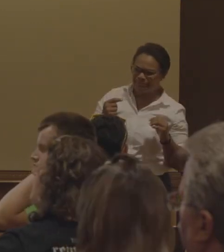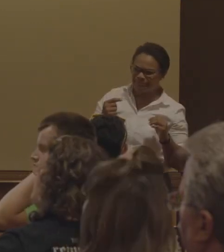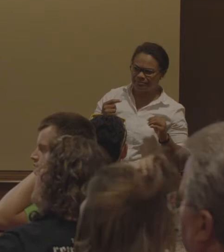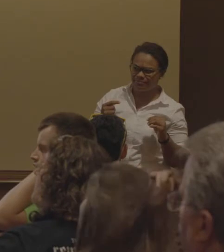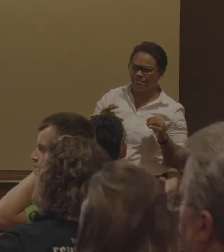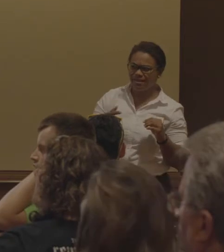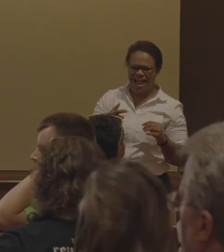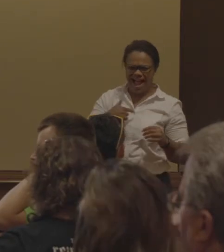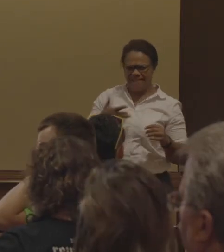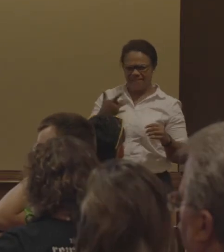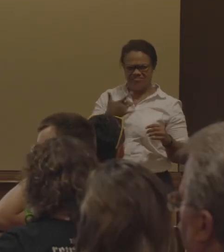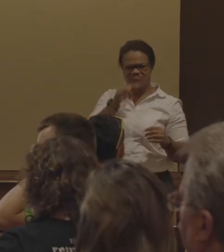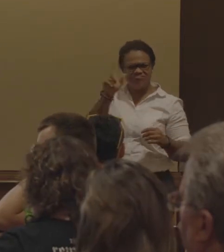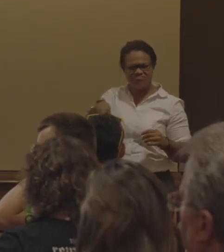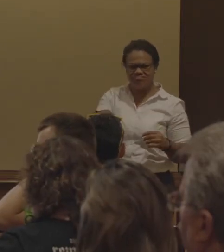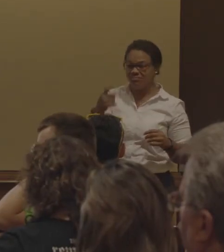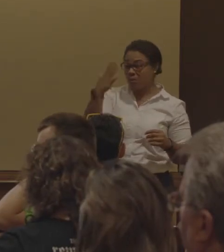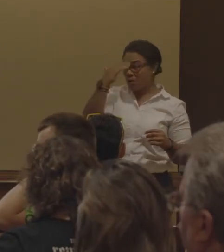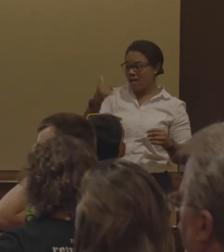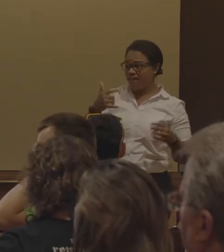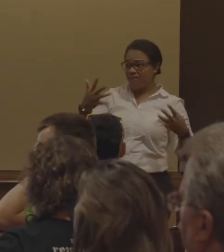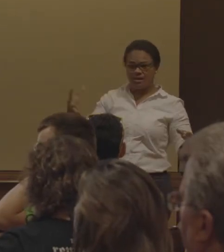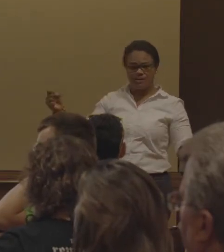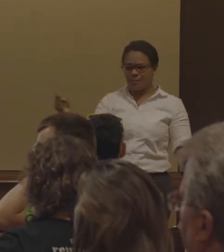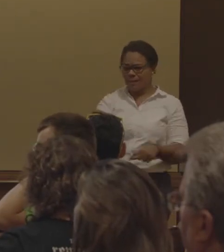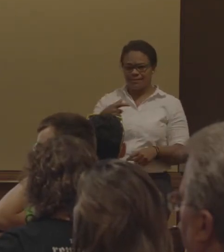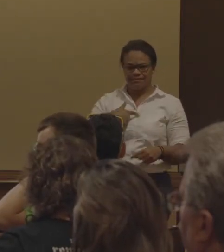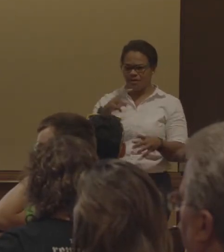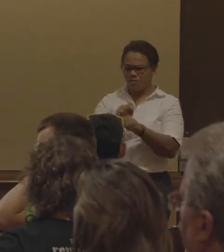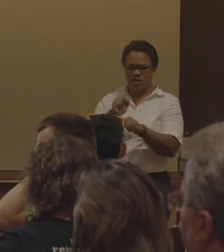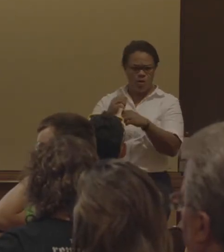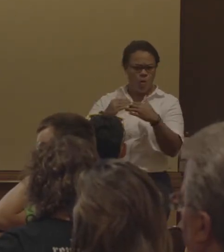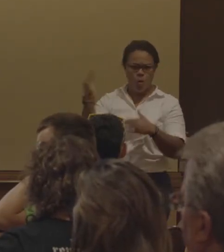think I need it because I've been walking over almost a year almost.